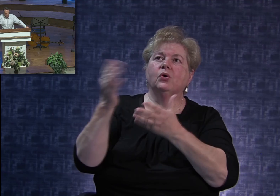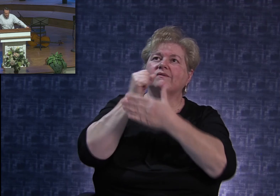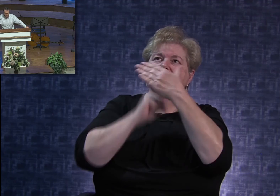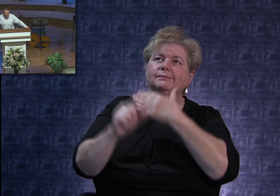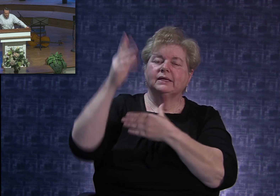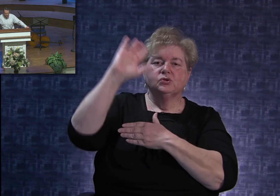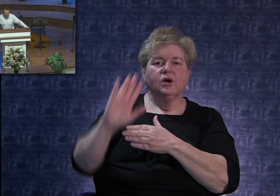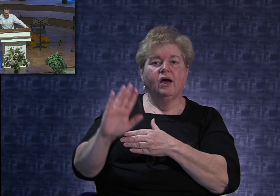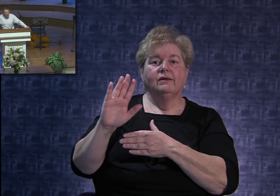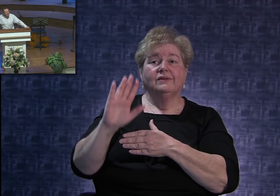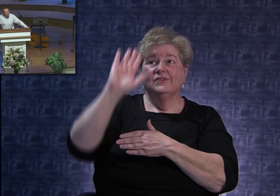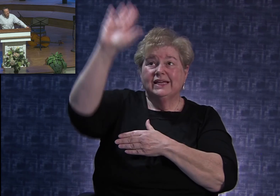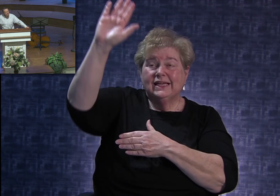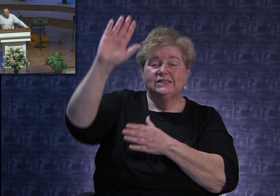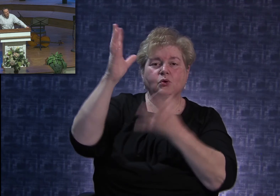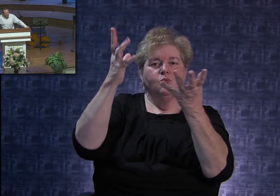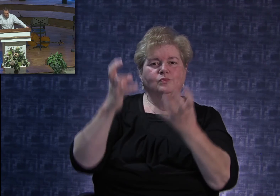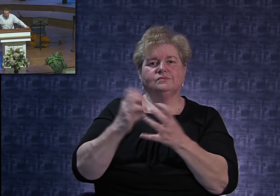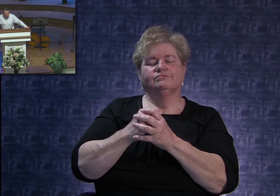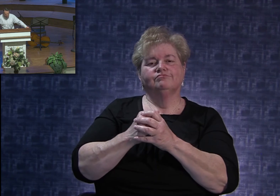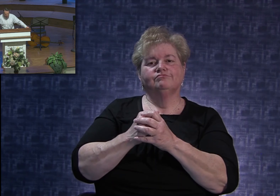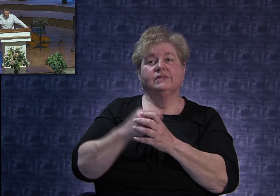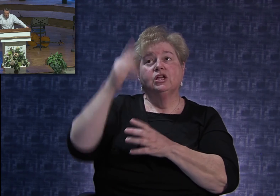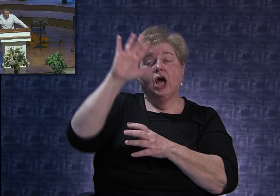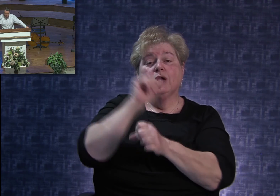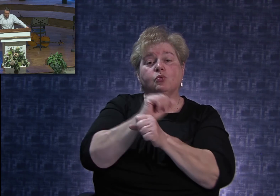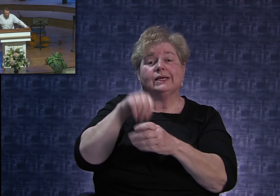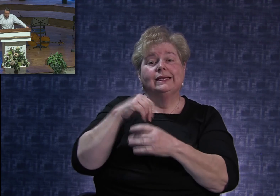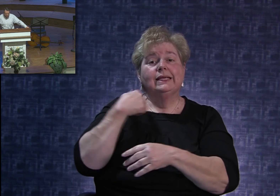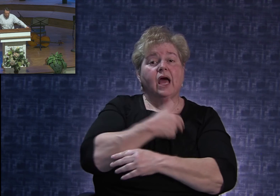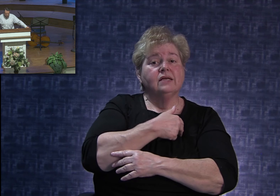wills. God is, in a sense, working in us